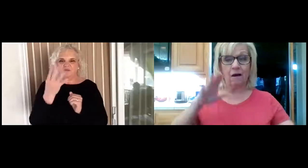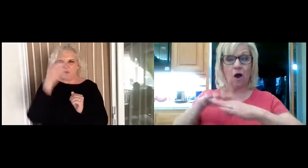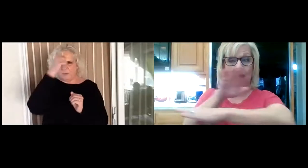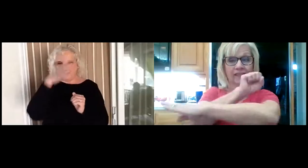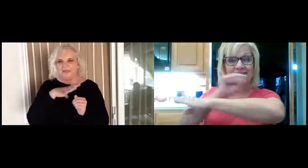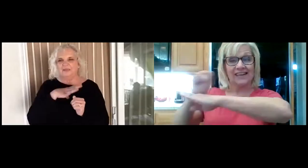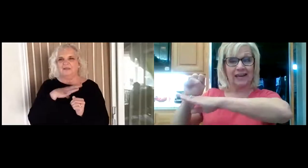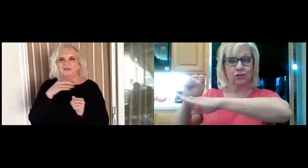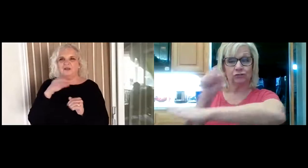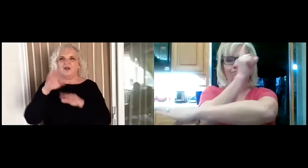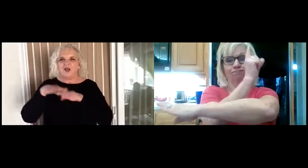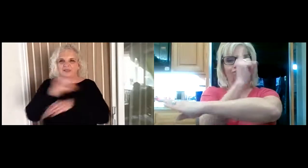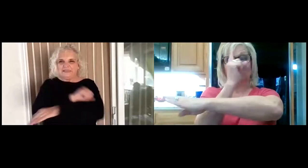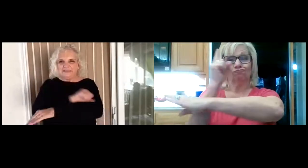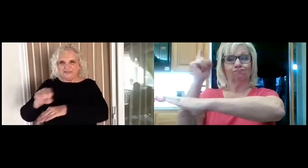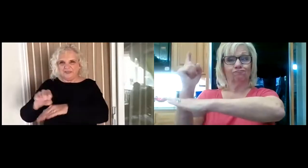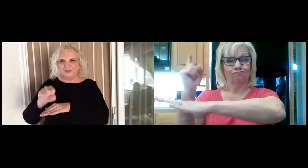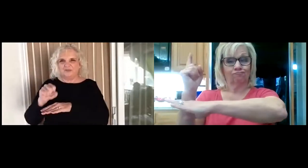men on the stage,